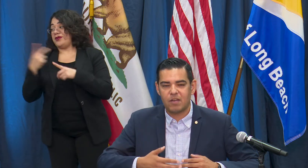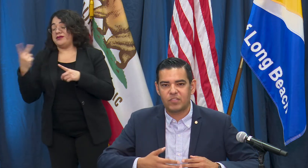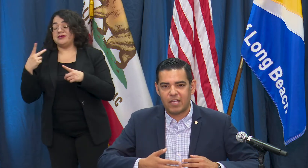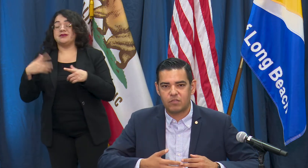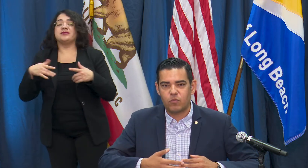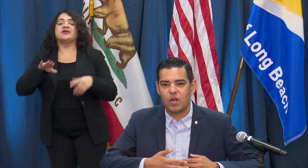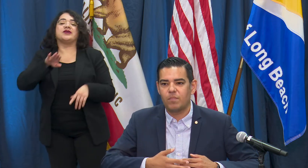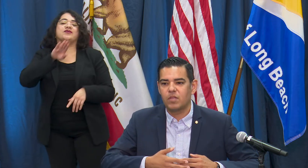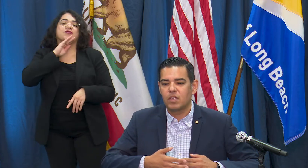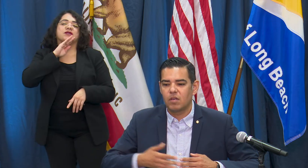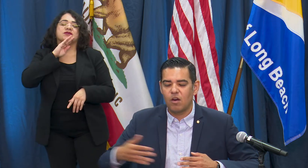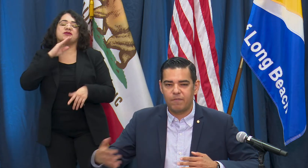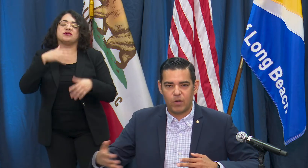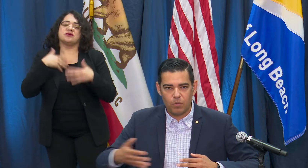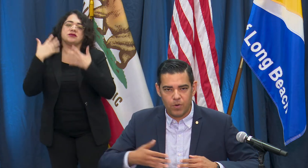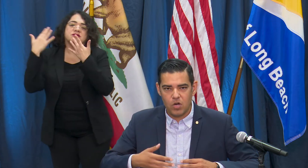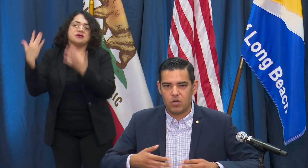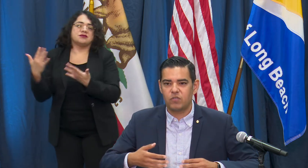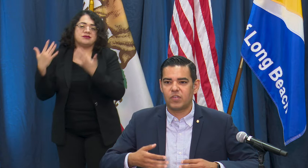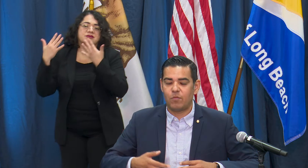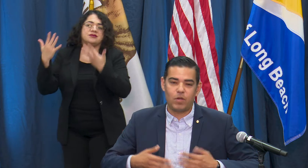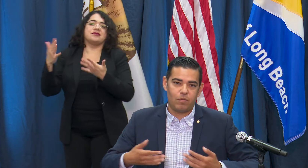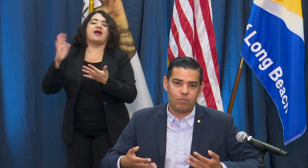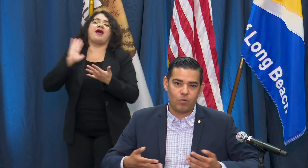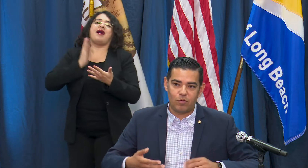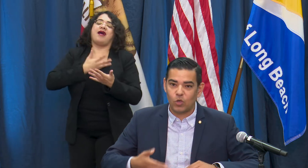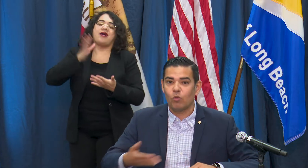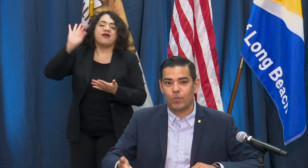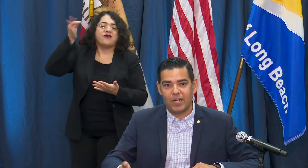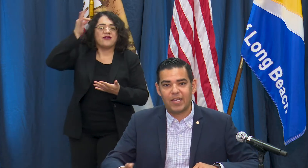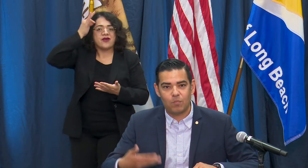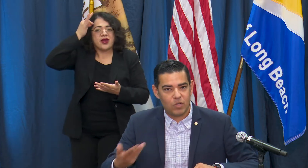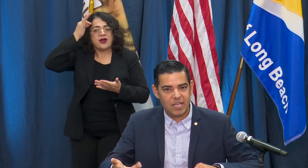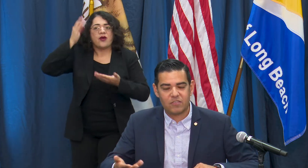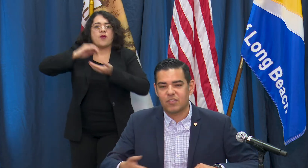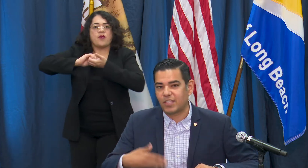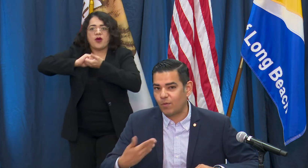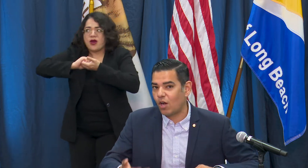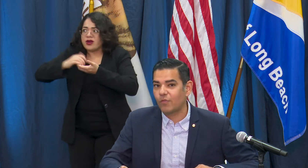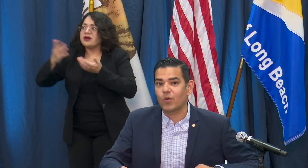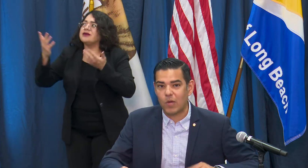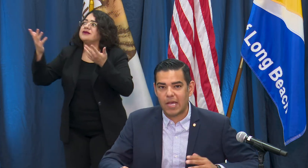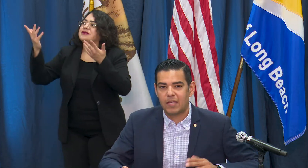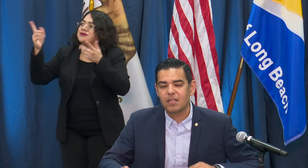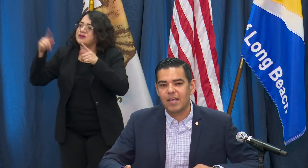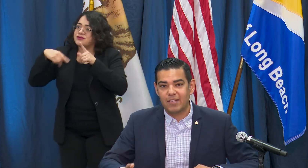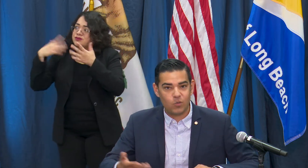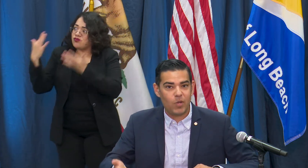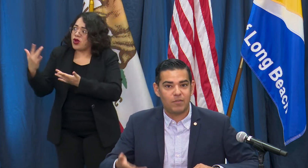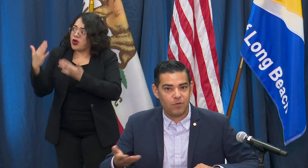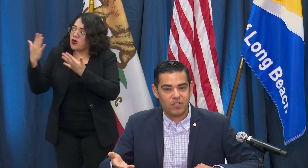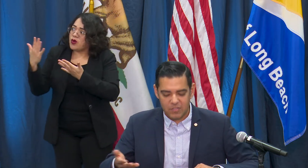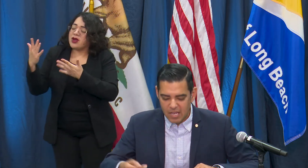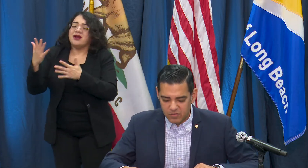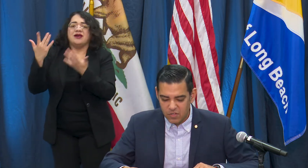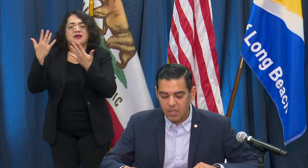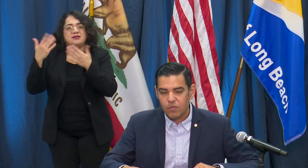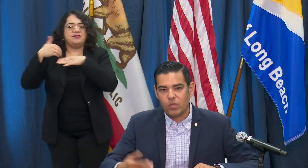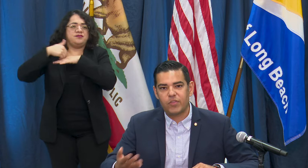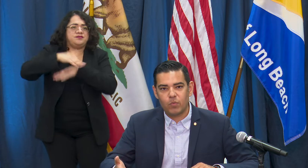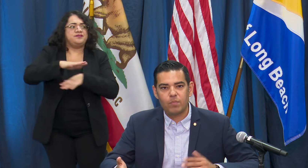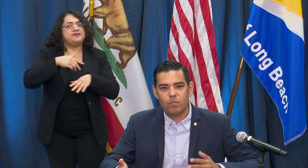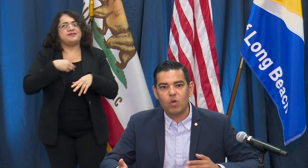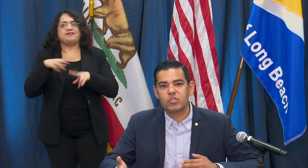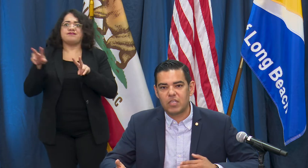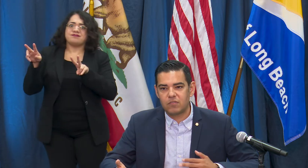enormous amount of tests from our federal partners, and we were told we were going to get more tests and that they were on their way and to wait for these tests.